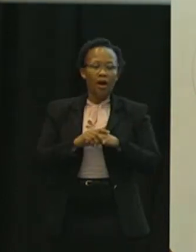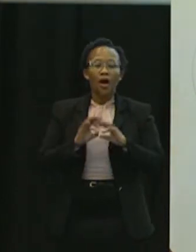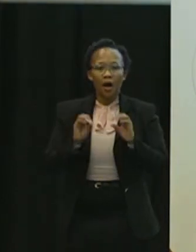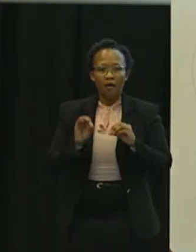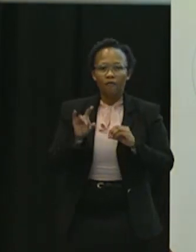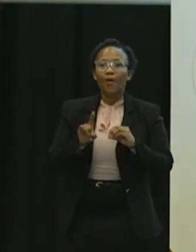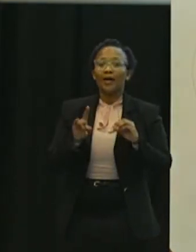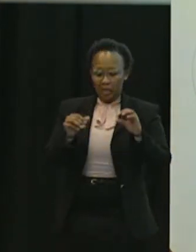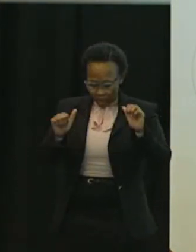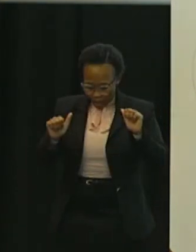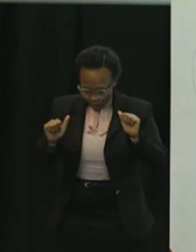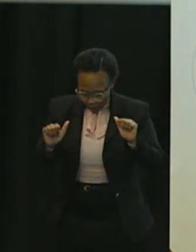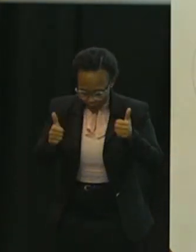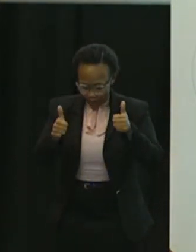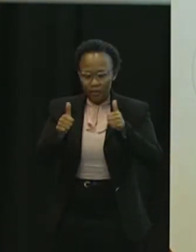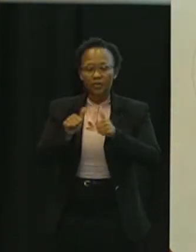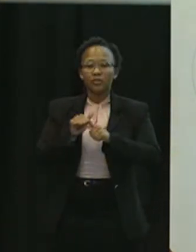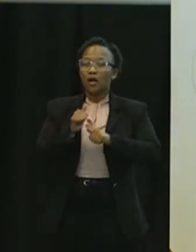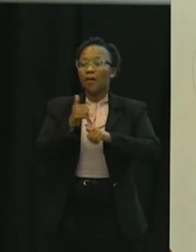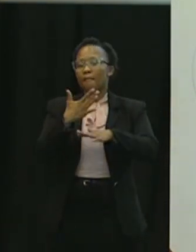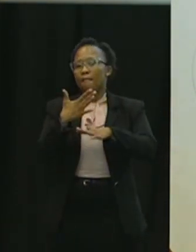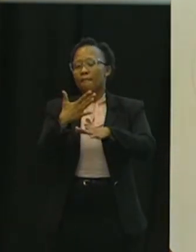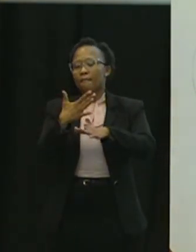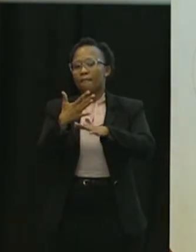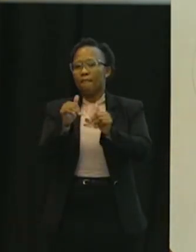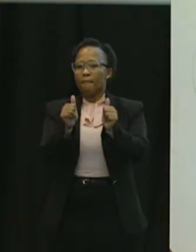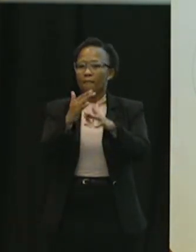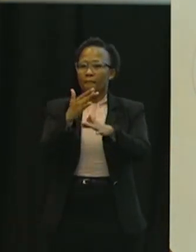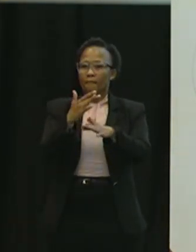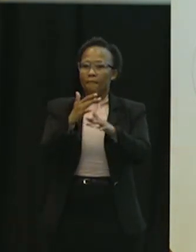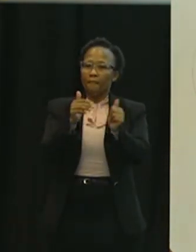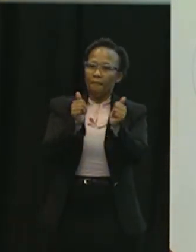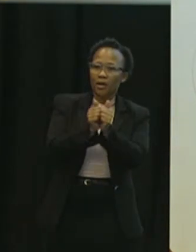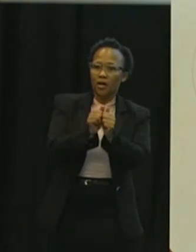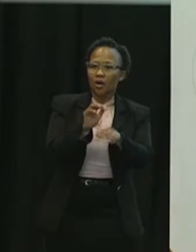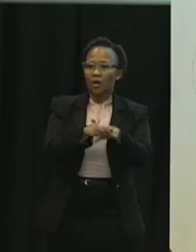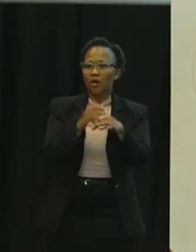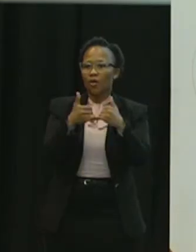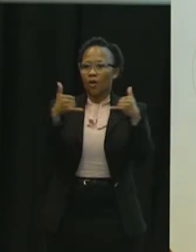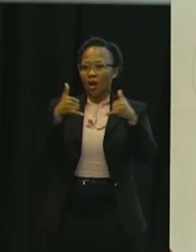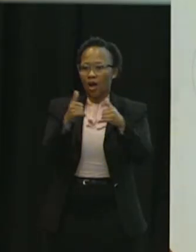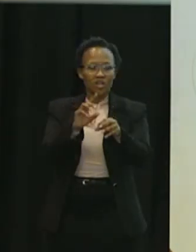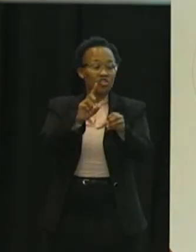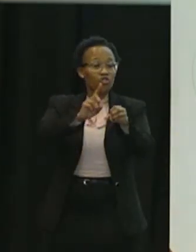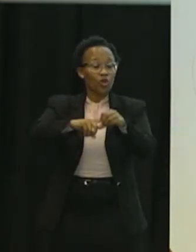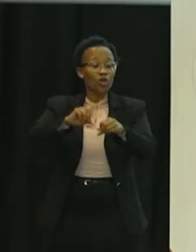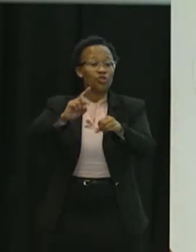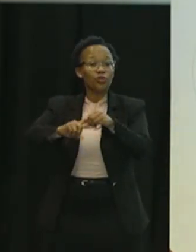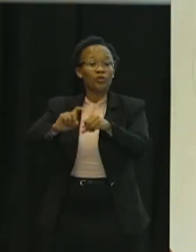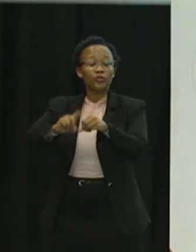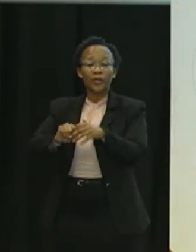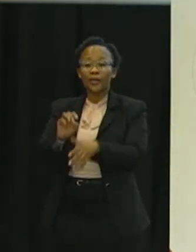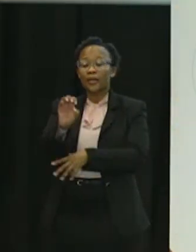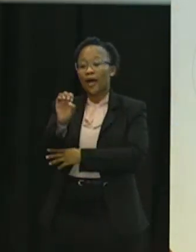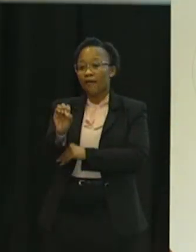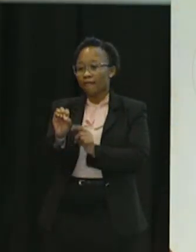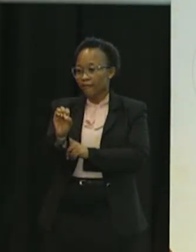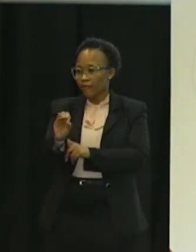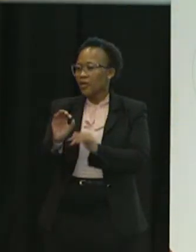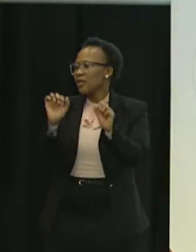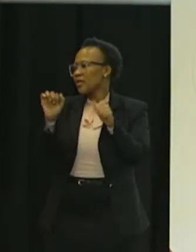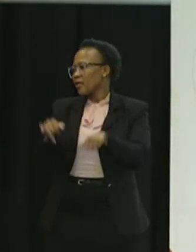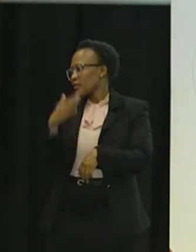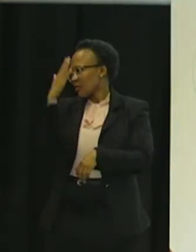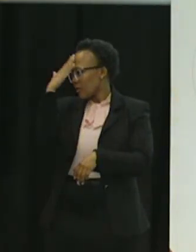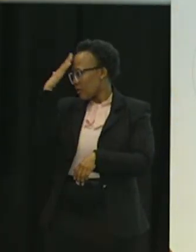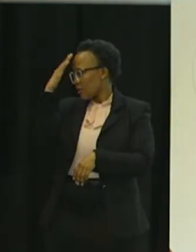partners that are also joining online, we also must address some of the ongoing and emerging challenges with the key populations. We know there are